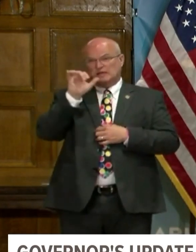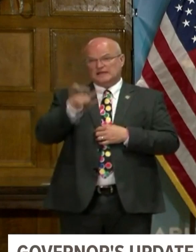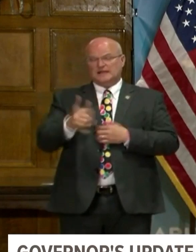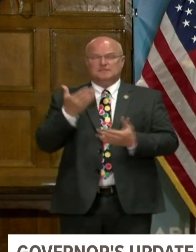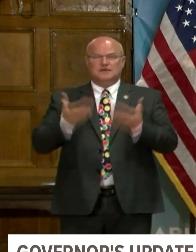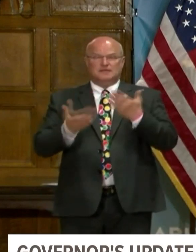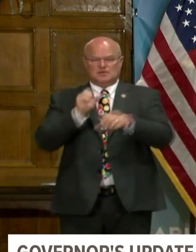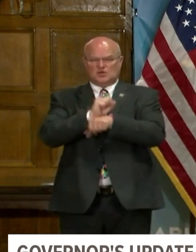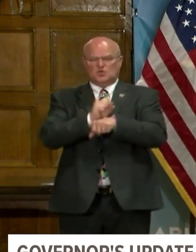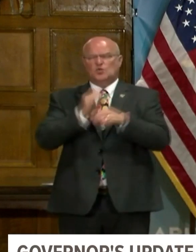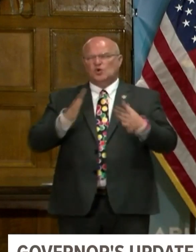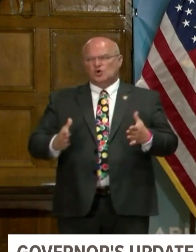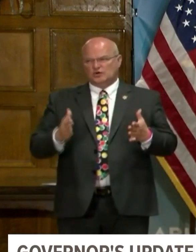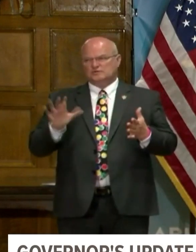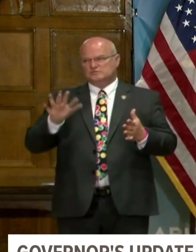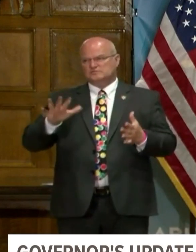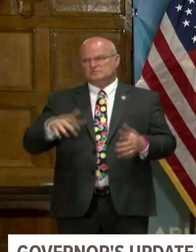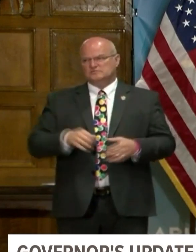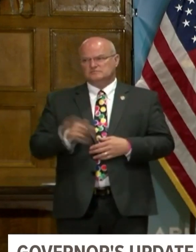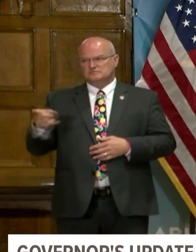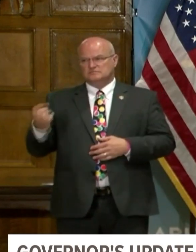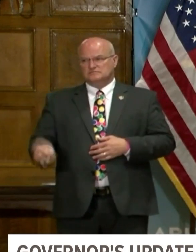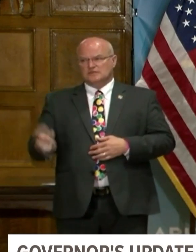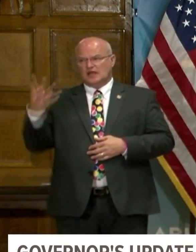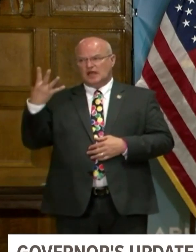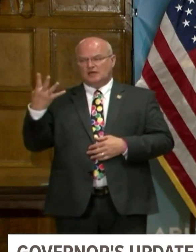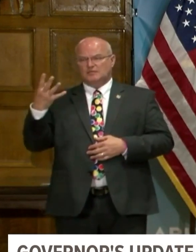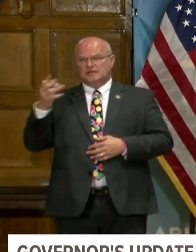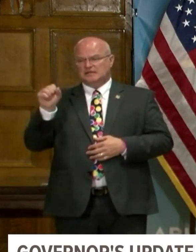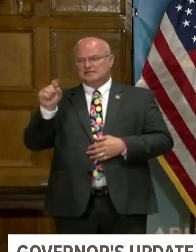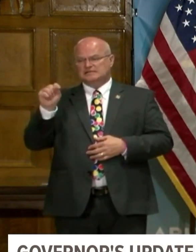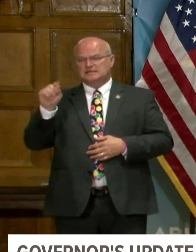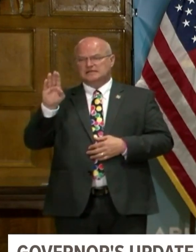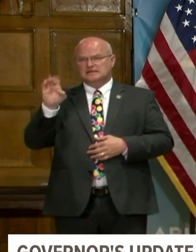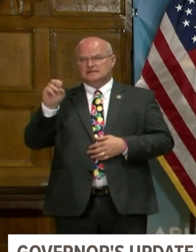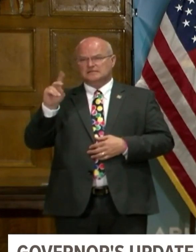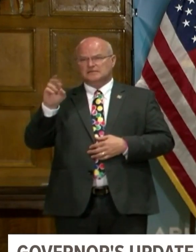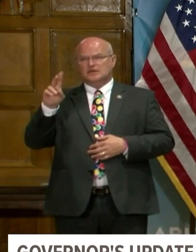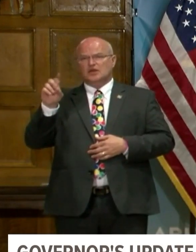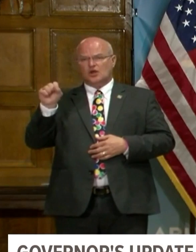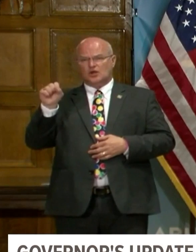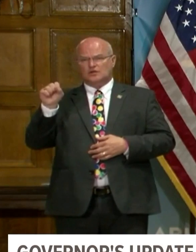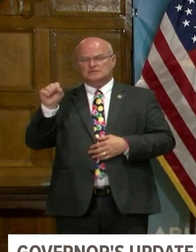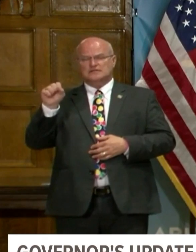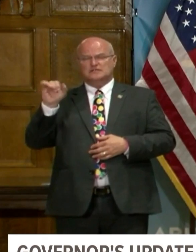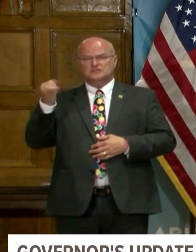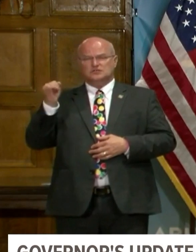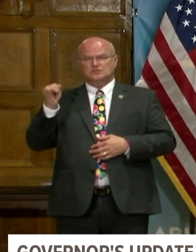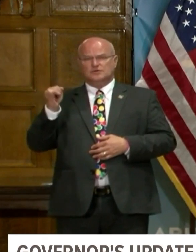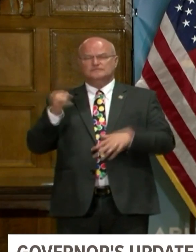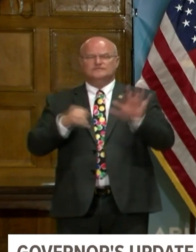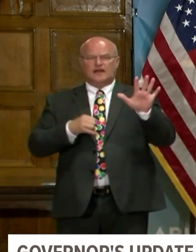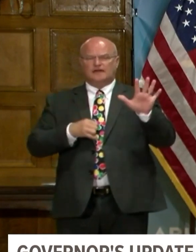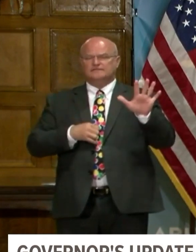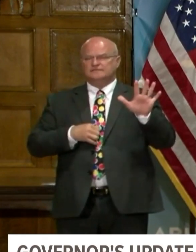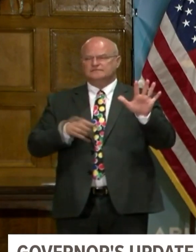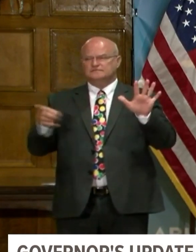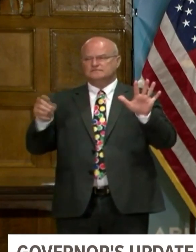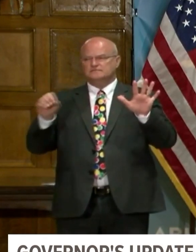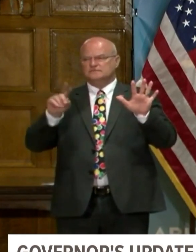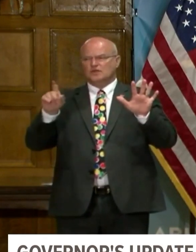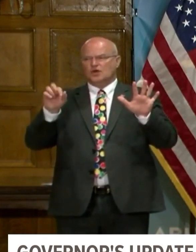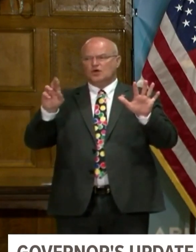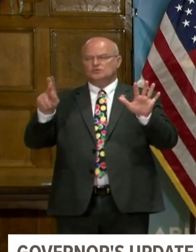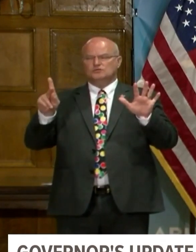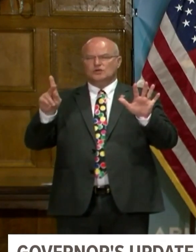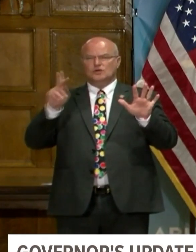may have been workers of some sort. Yeah, St. Bernard? 5. Yes, 5. And Ozark would